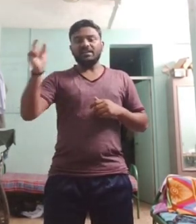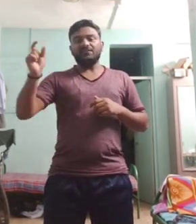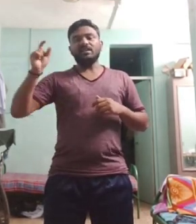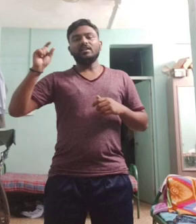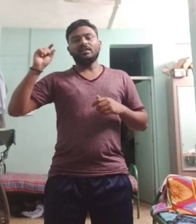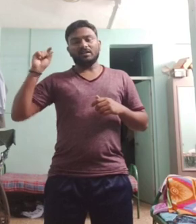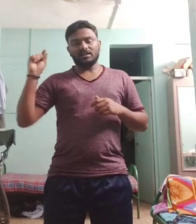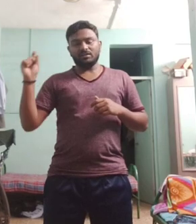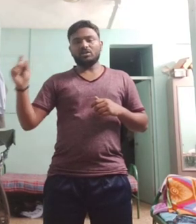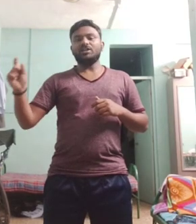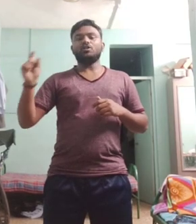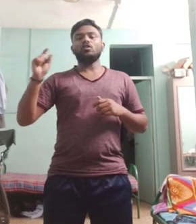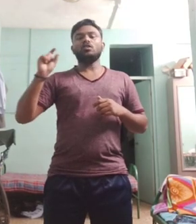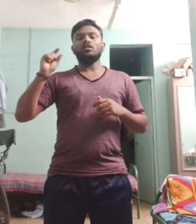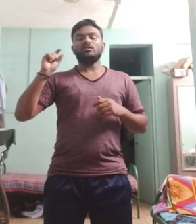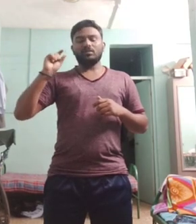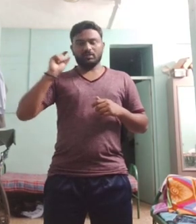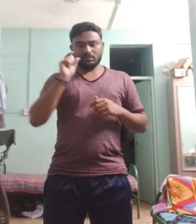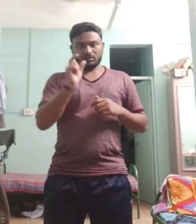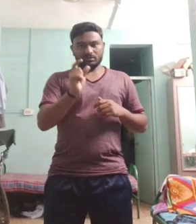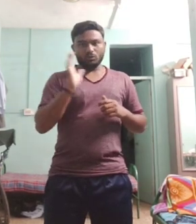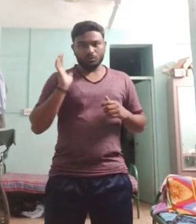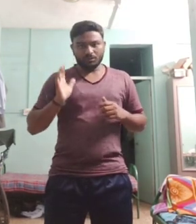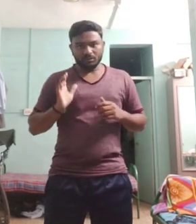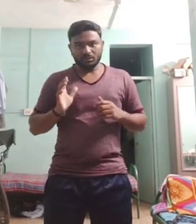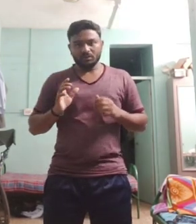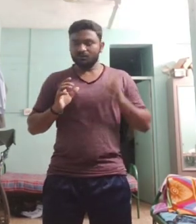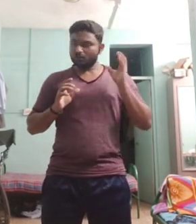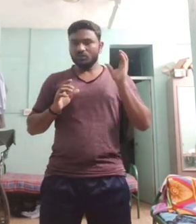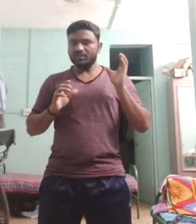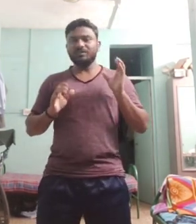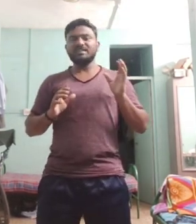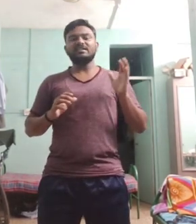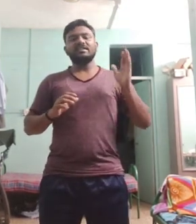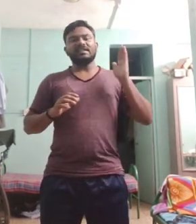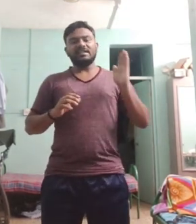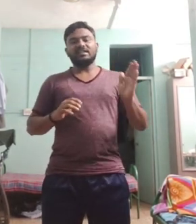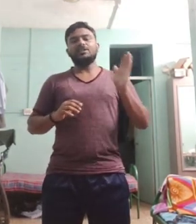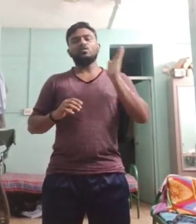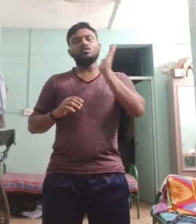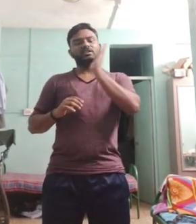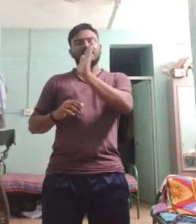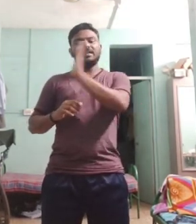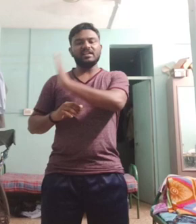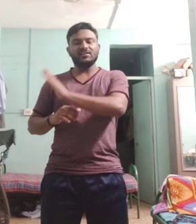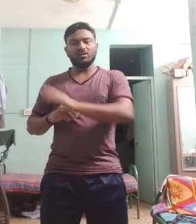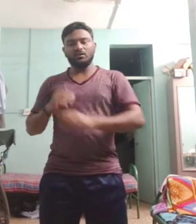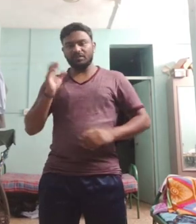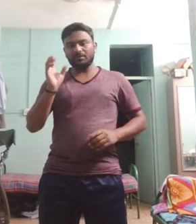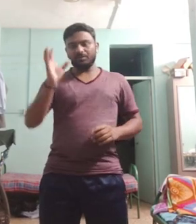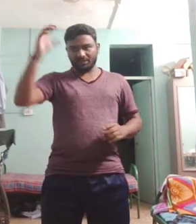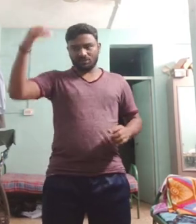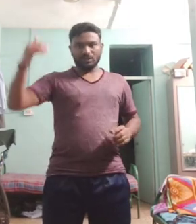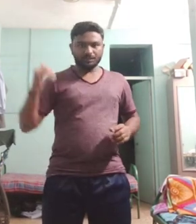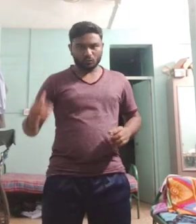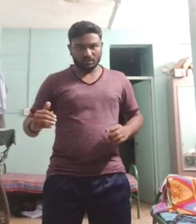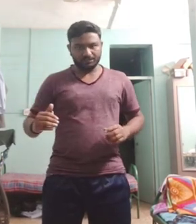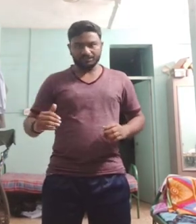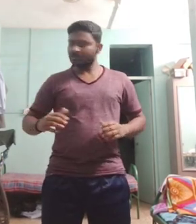level control loop. So it means it controls entry level of the particular program.